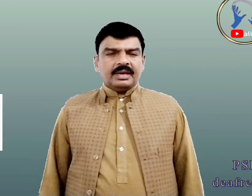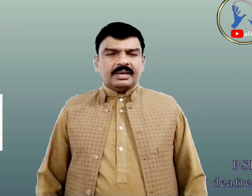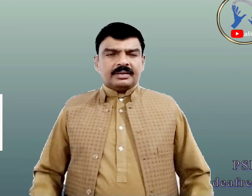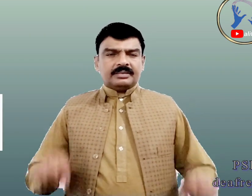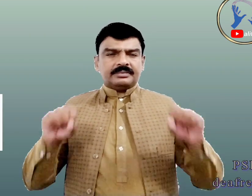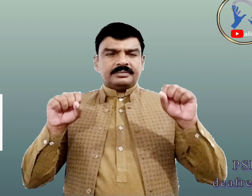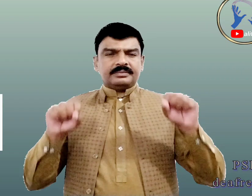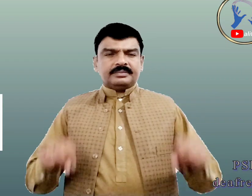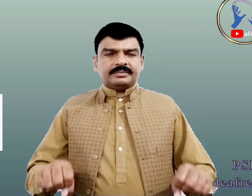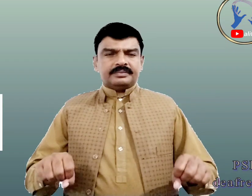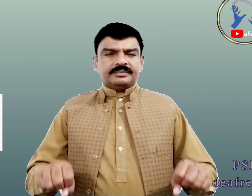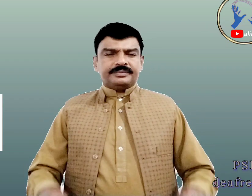can,